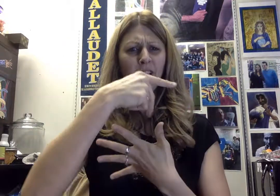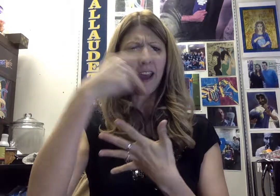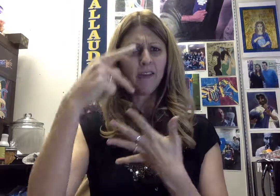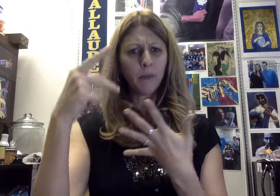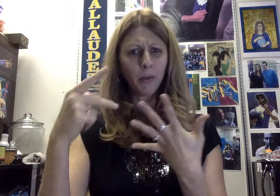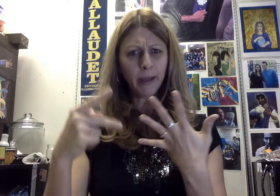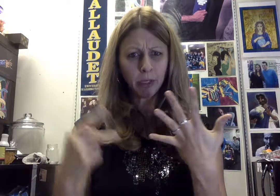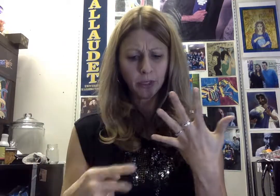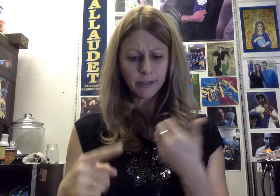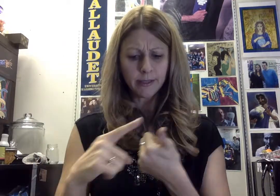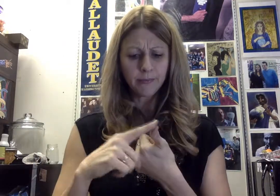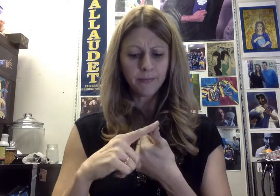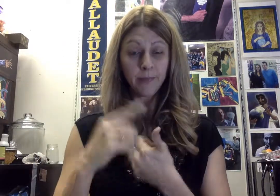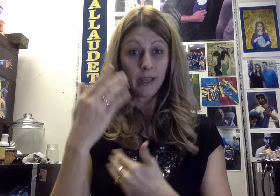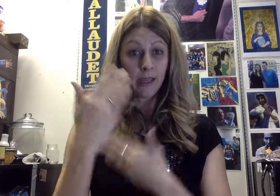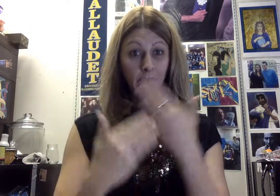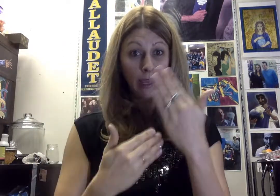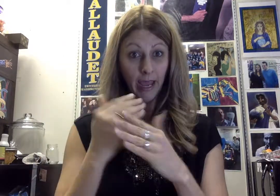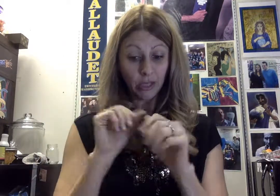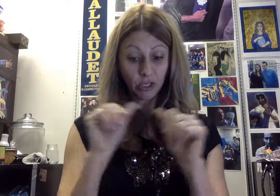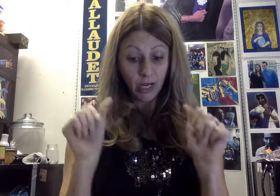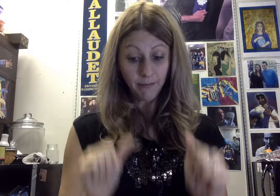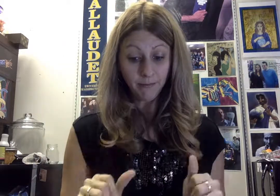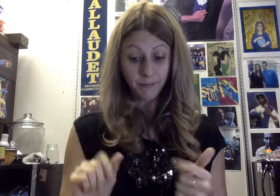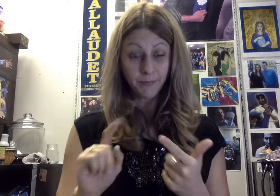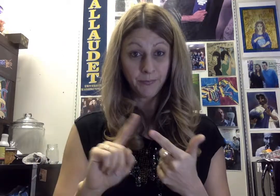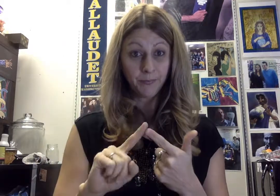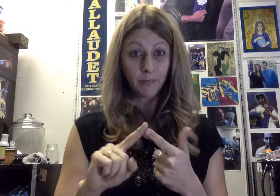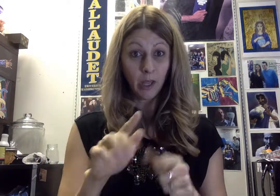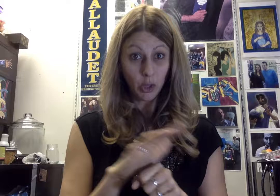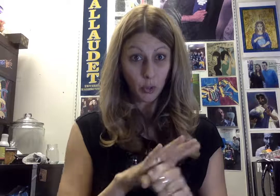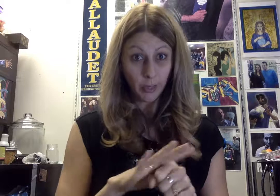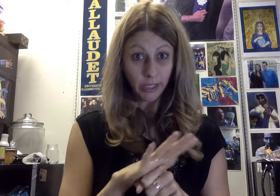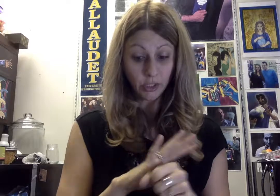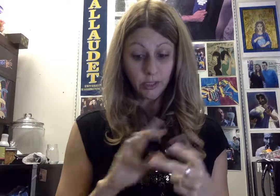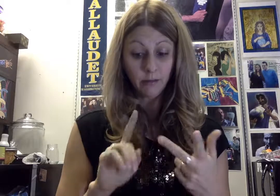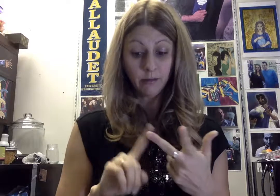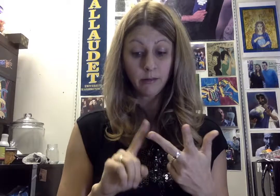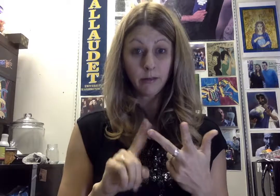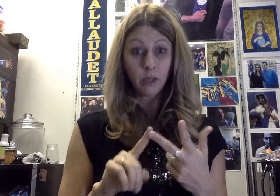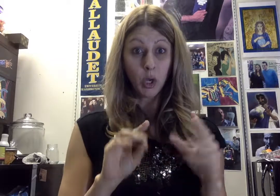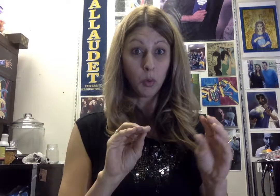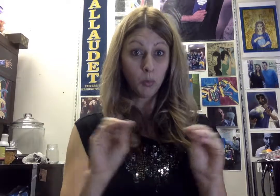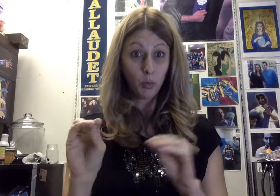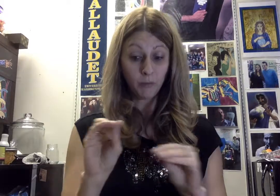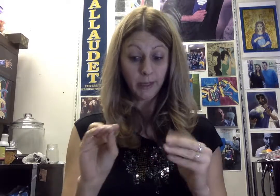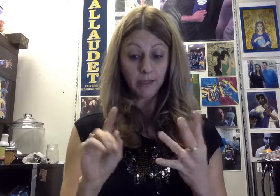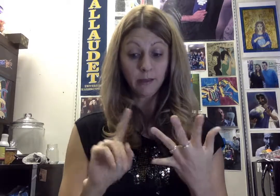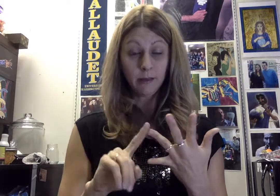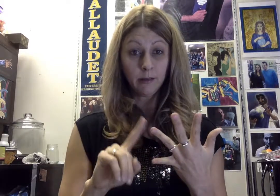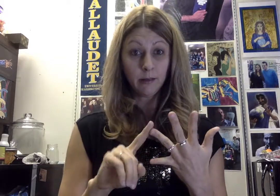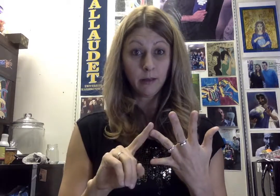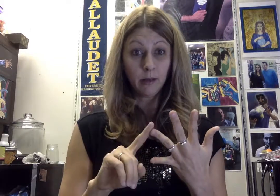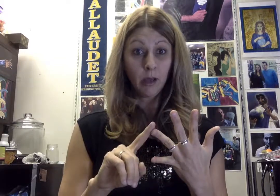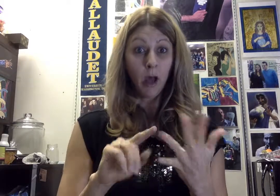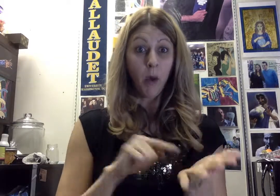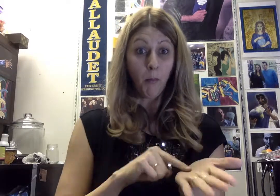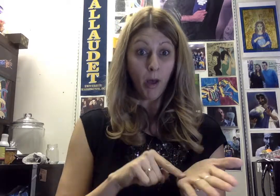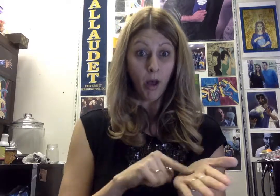5 parameters? Hand shape, location, movement,